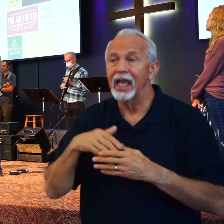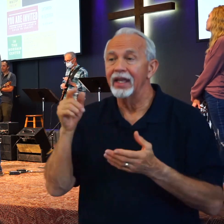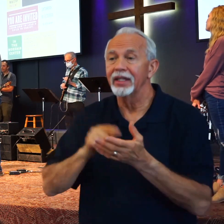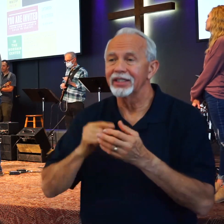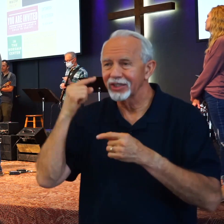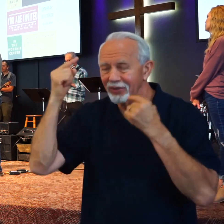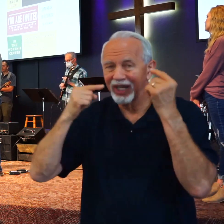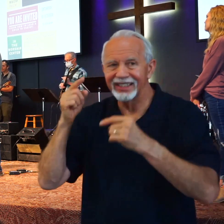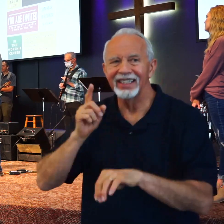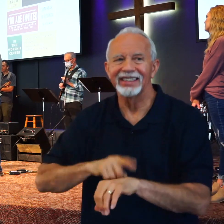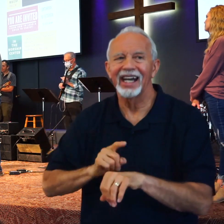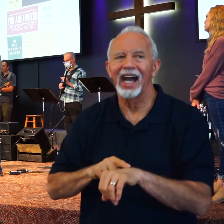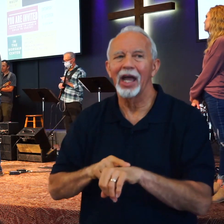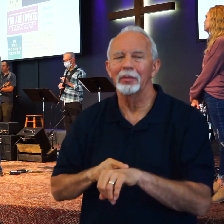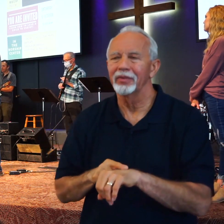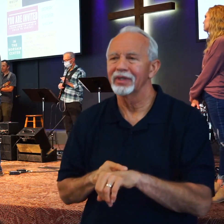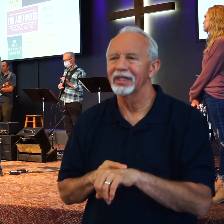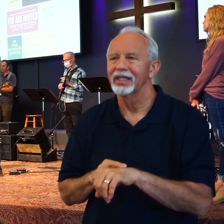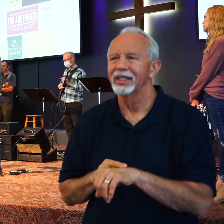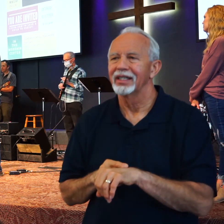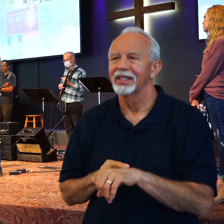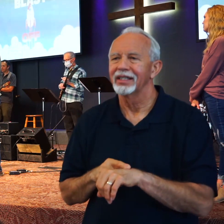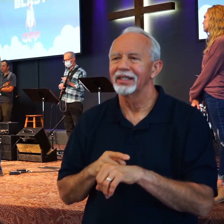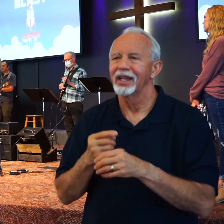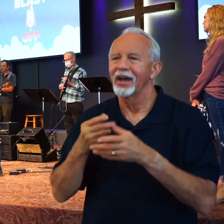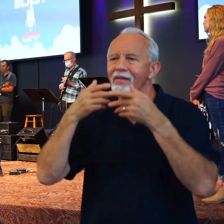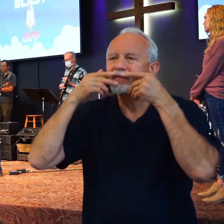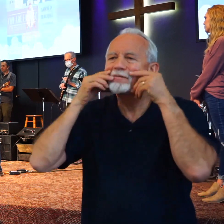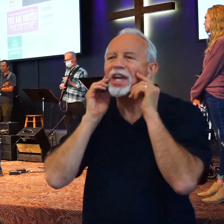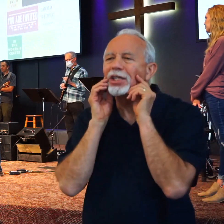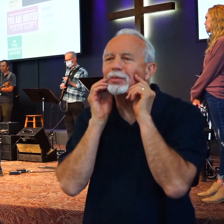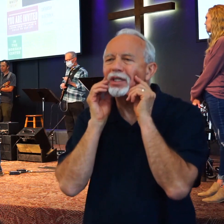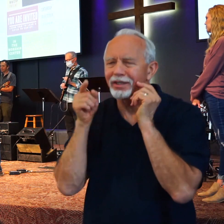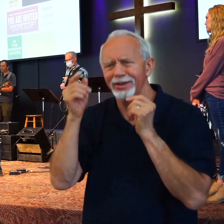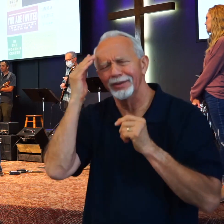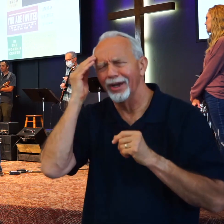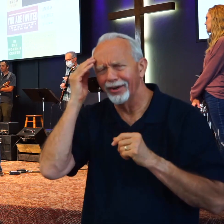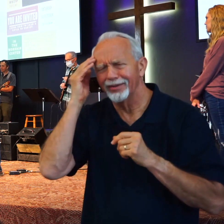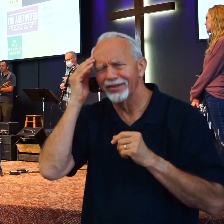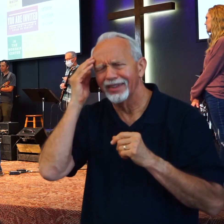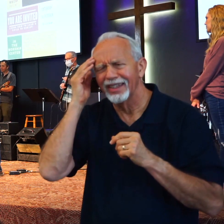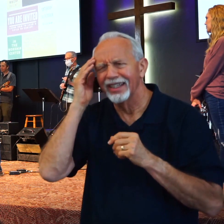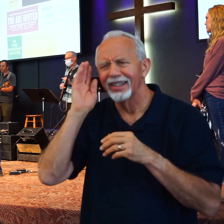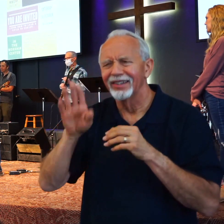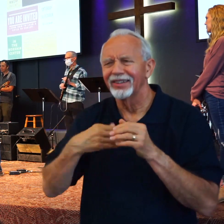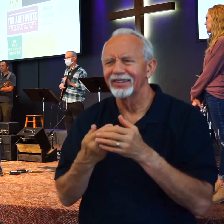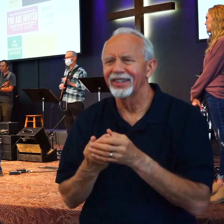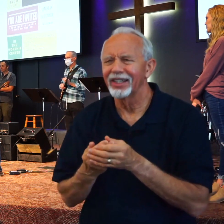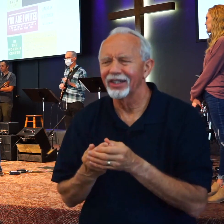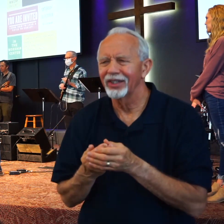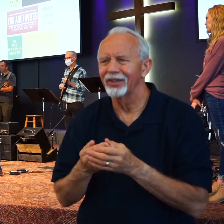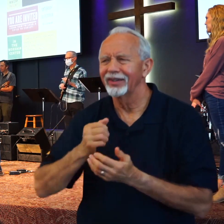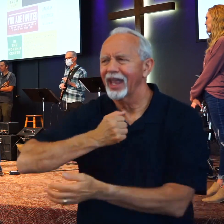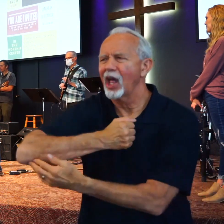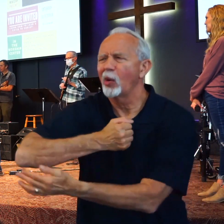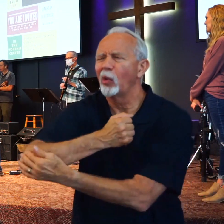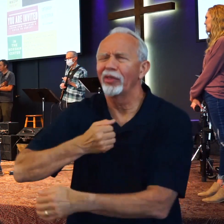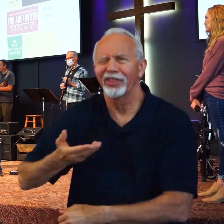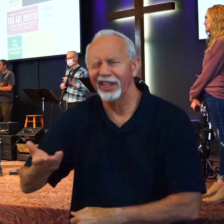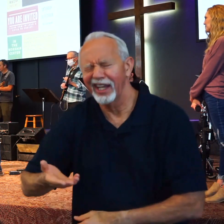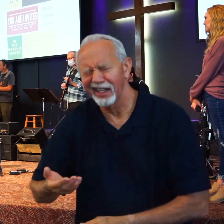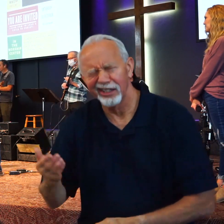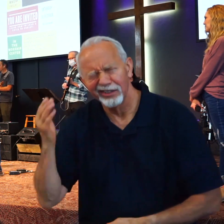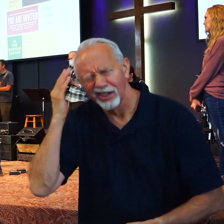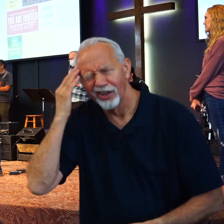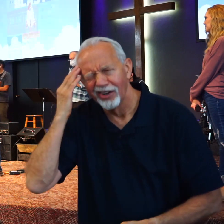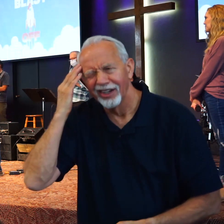crazy time of face masks and, you know, this whole elbow thing, oh my goodness. I'm a very huggy